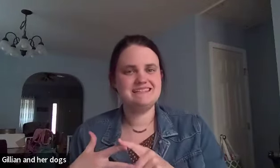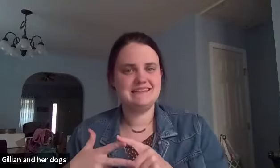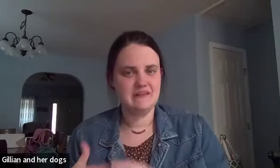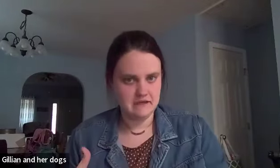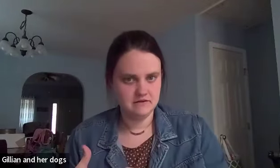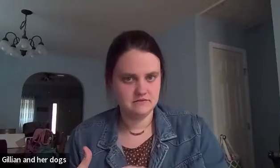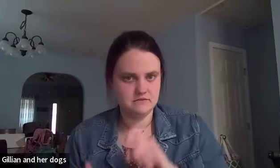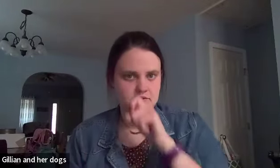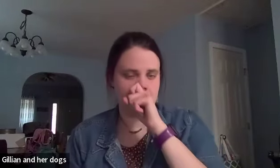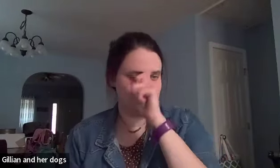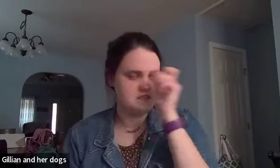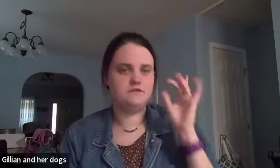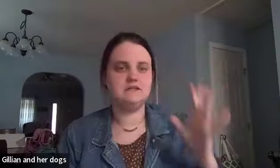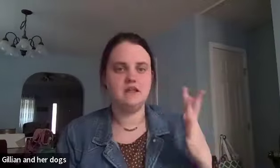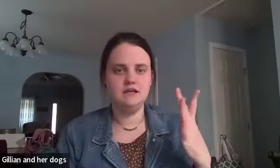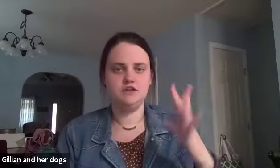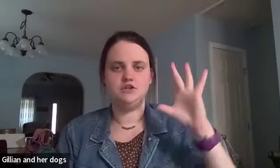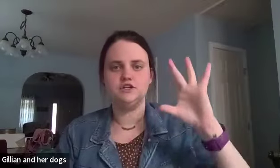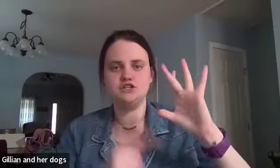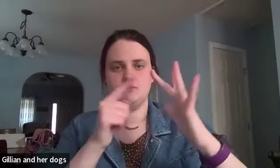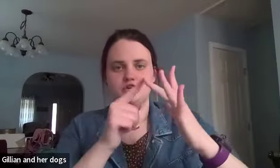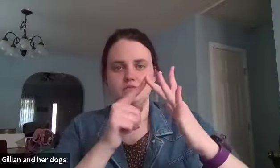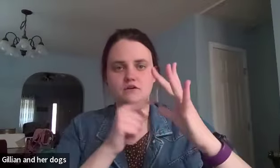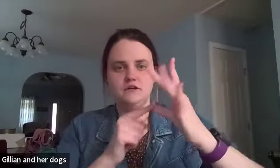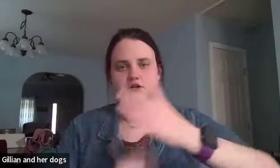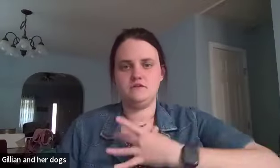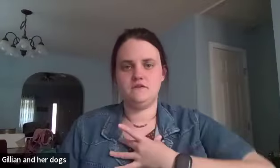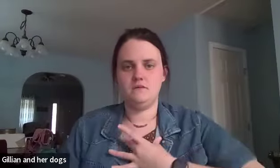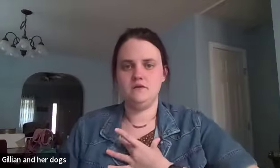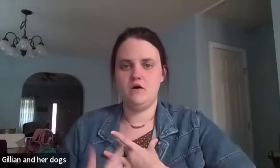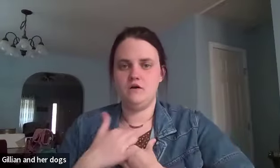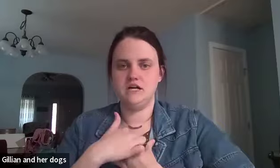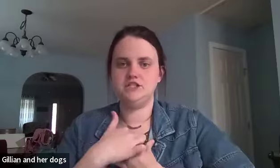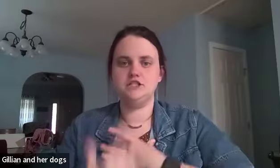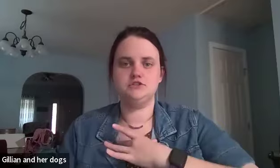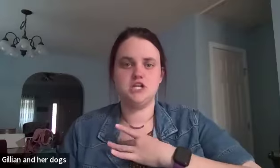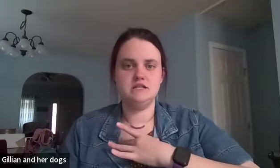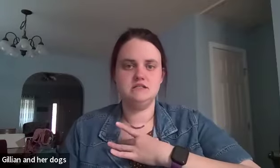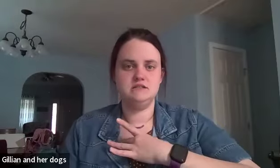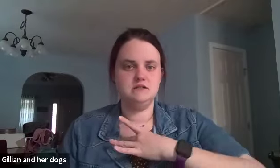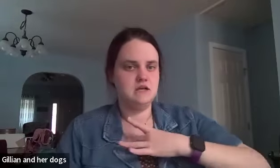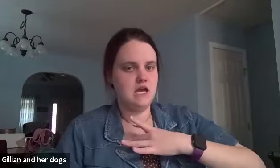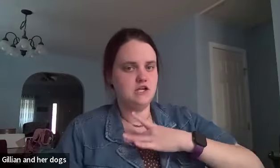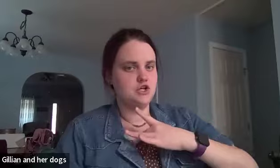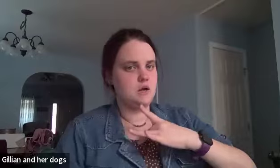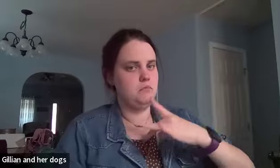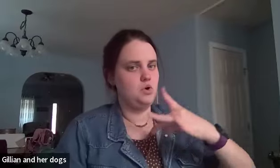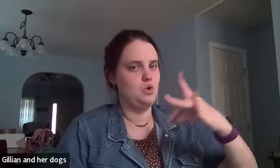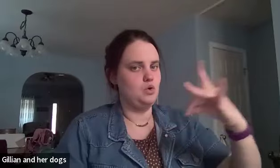is like. Okay. So for like, you're going to start with your middle finger and your thumb touching your chest, and you're going to pull